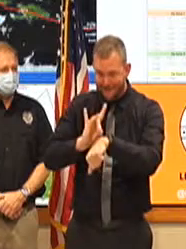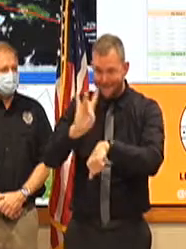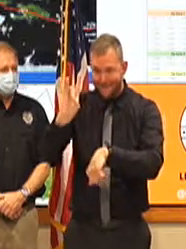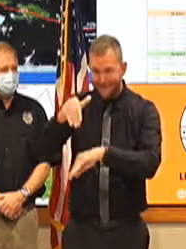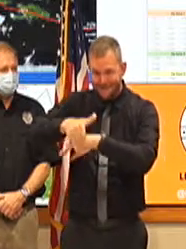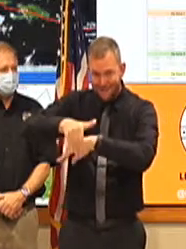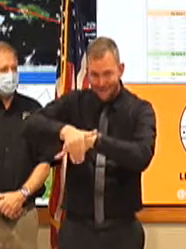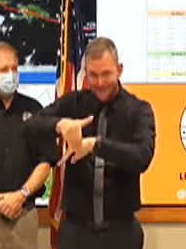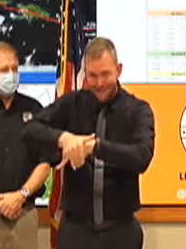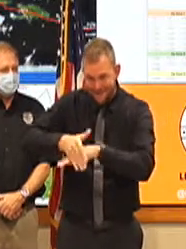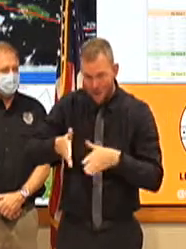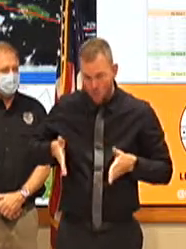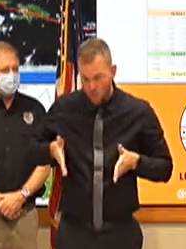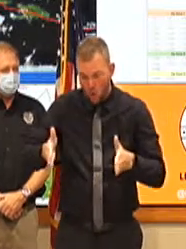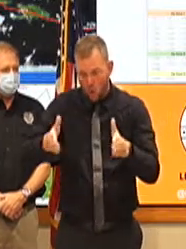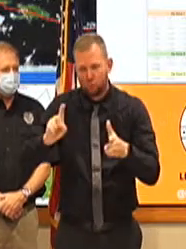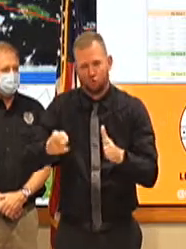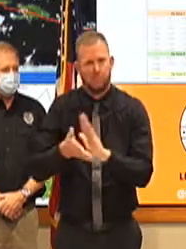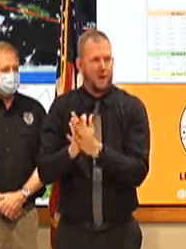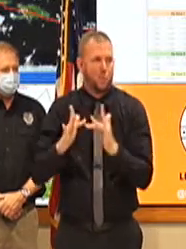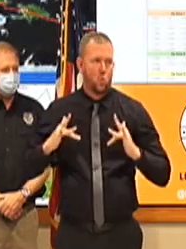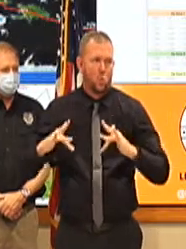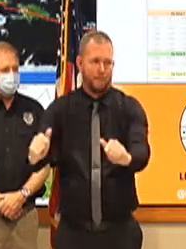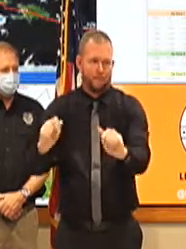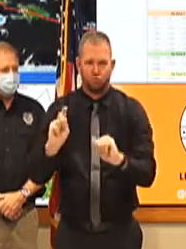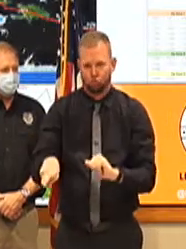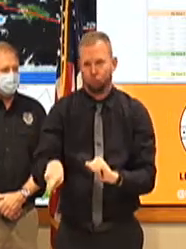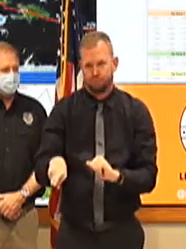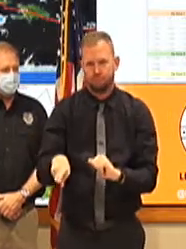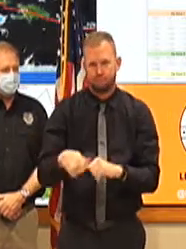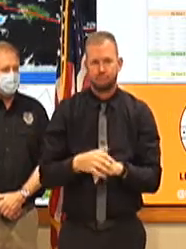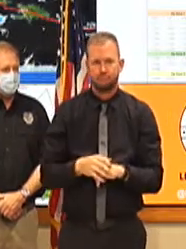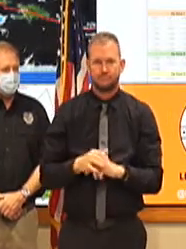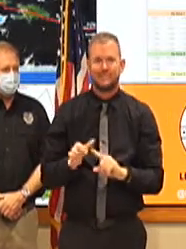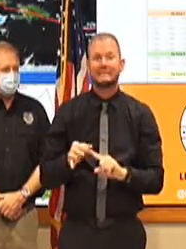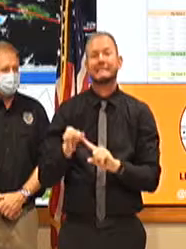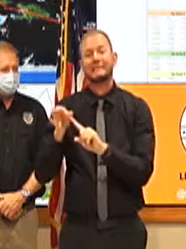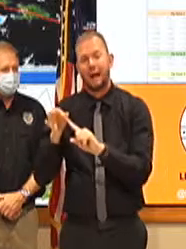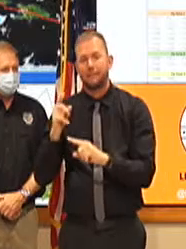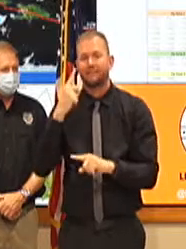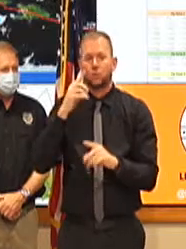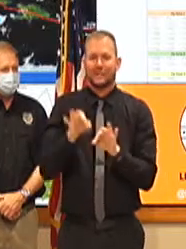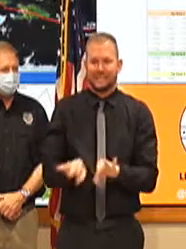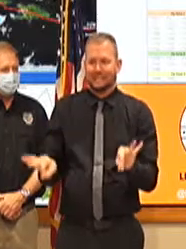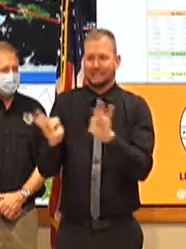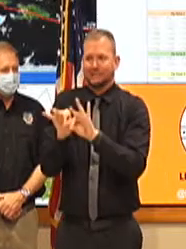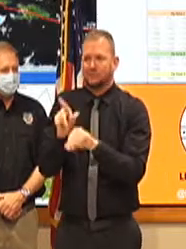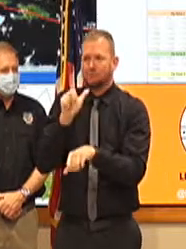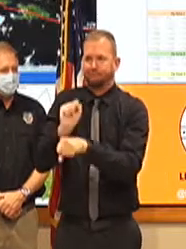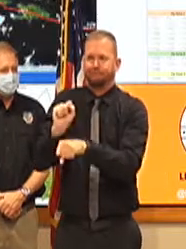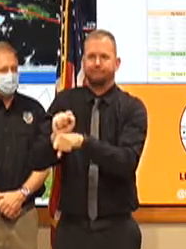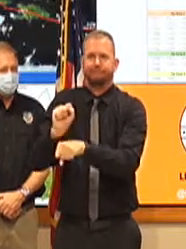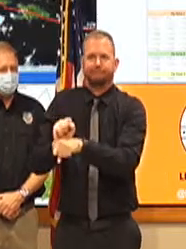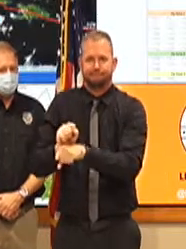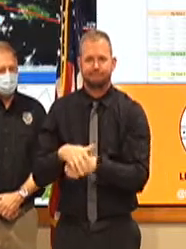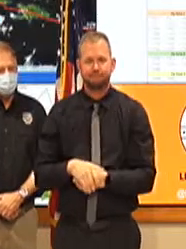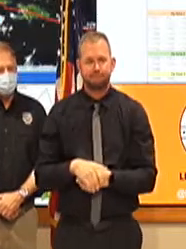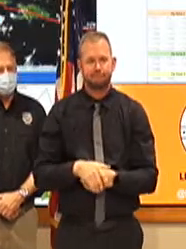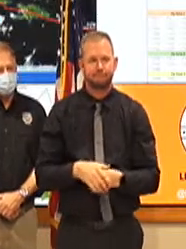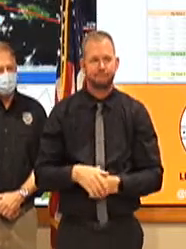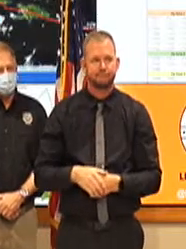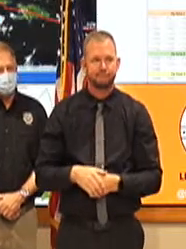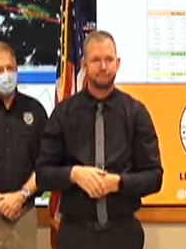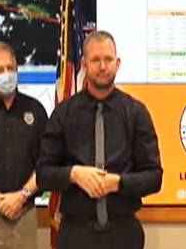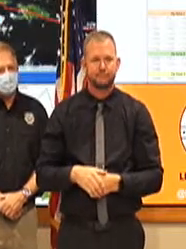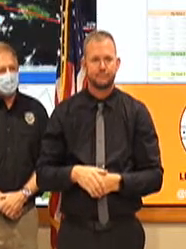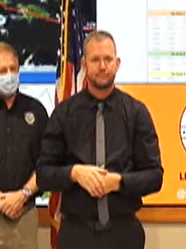clear except for essential personnel, because the winds are going to start picking up. And then bear in mind,